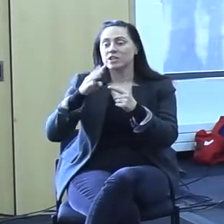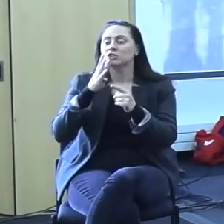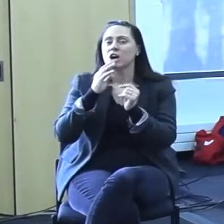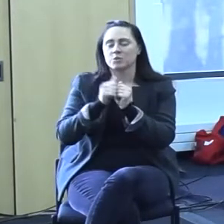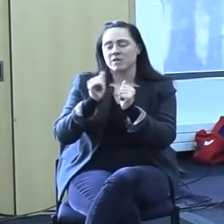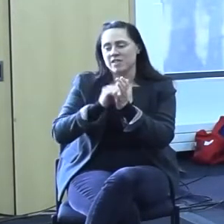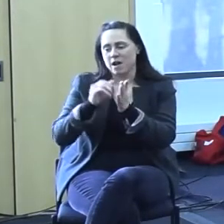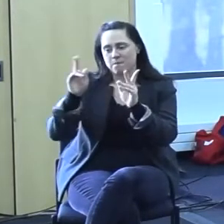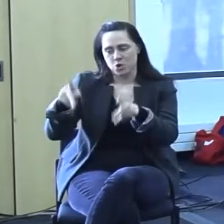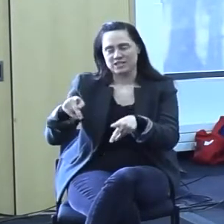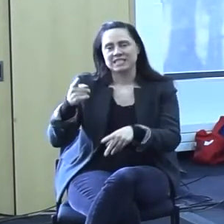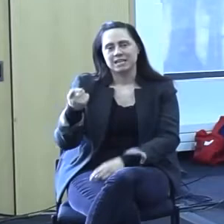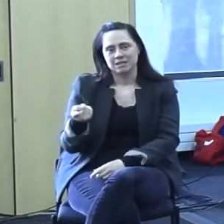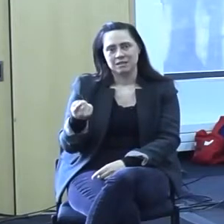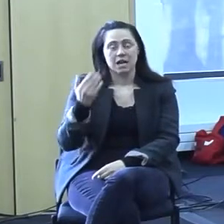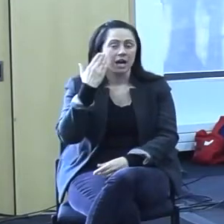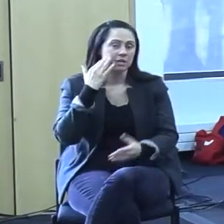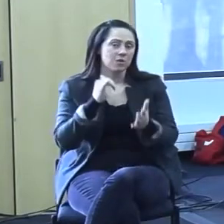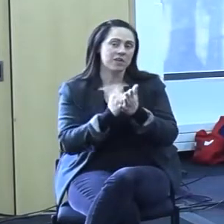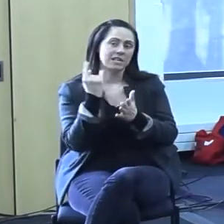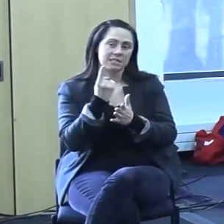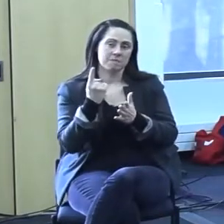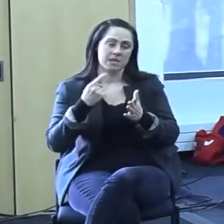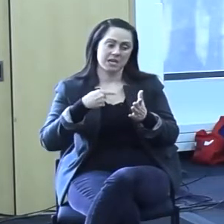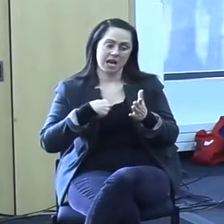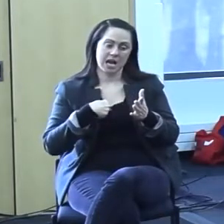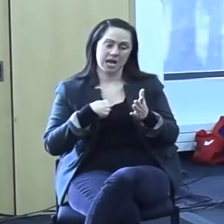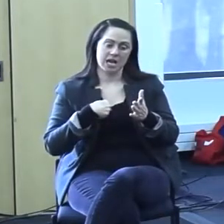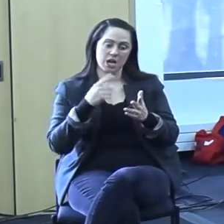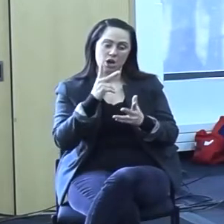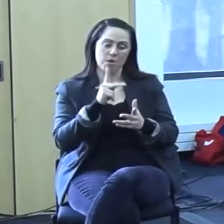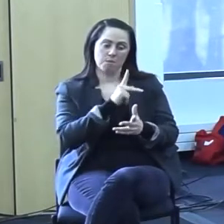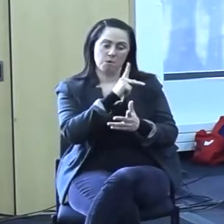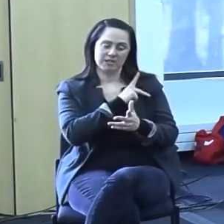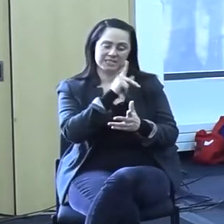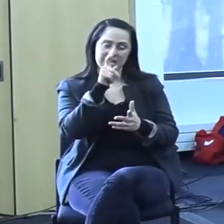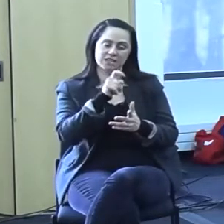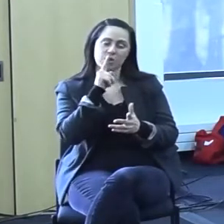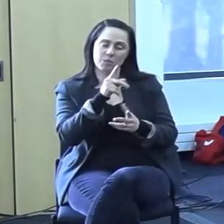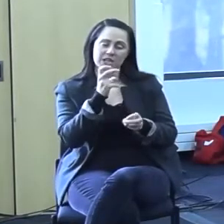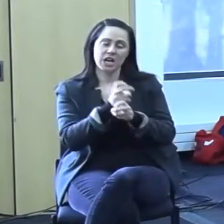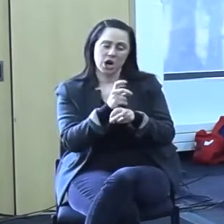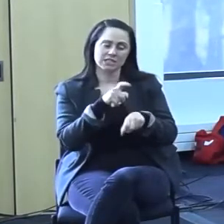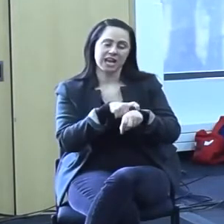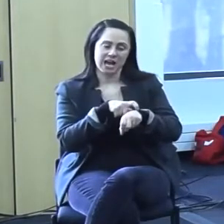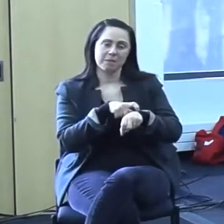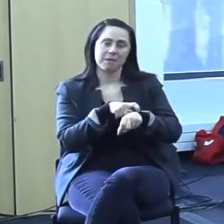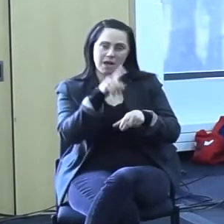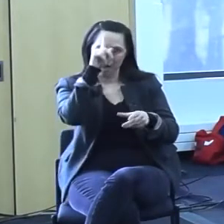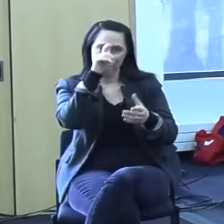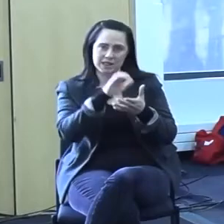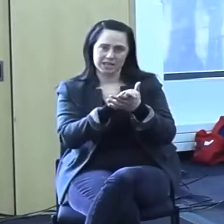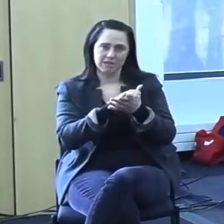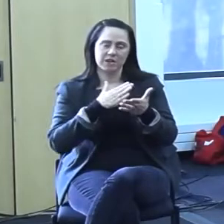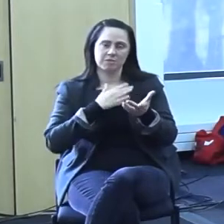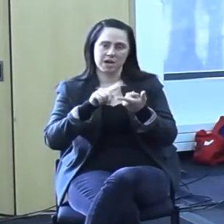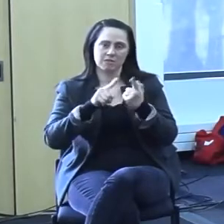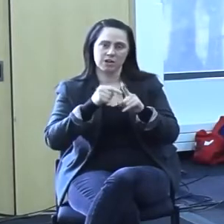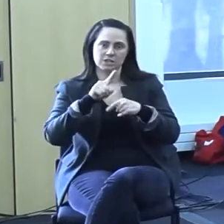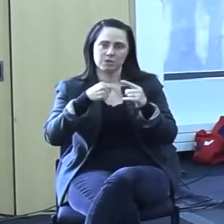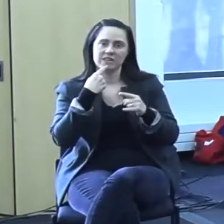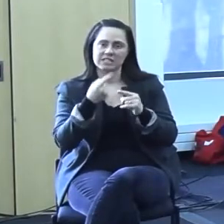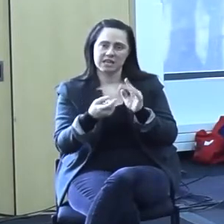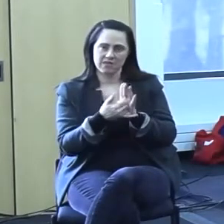to them. I know that that's something that I like personally had a really hard time like believing my friends when they said